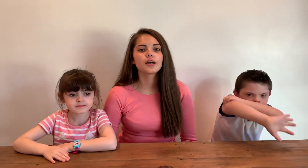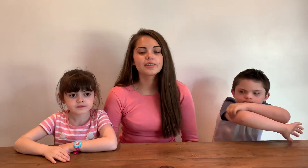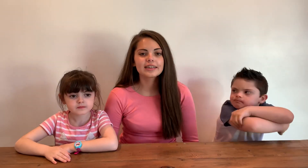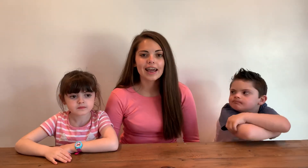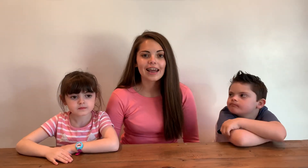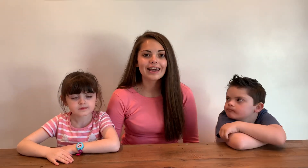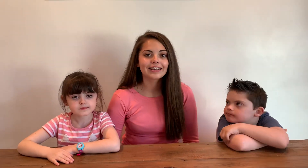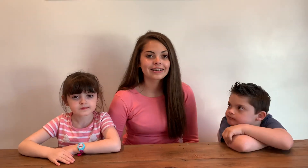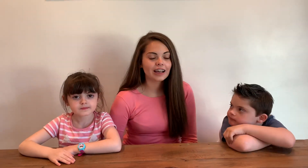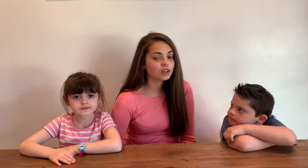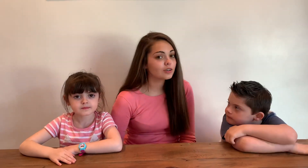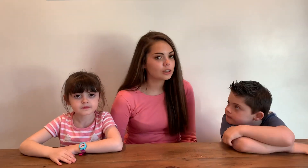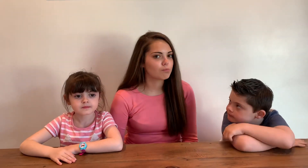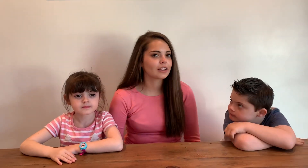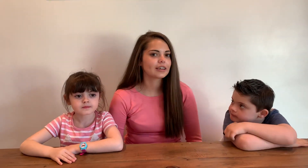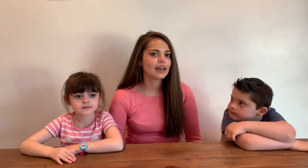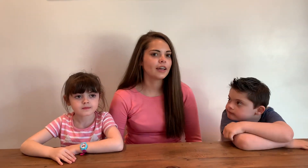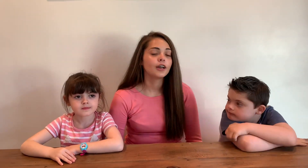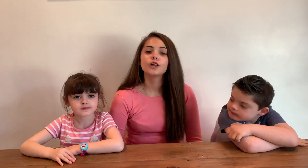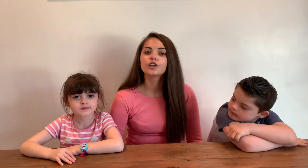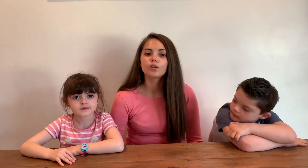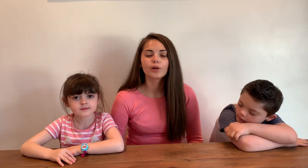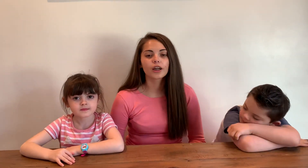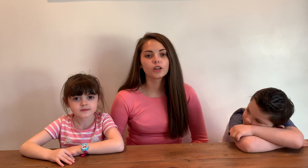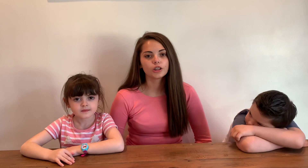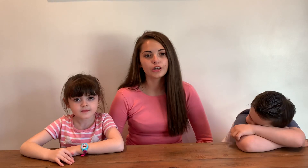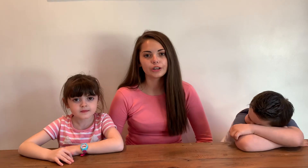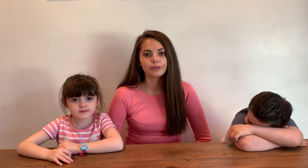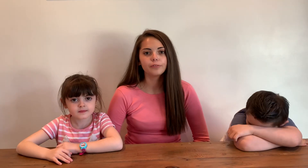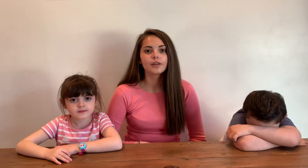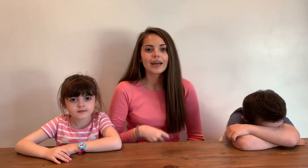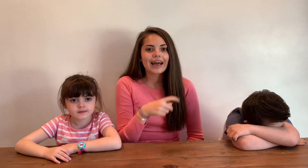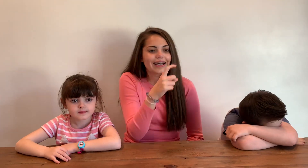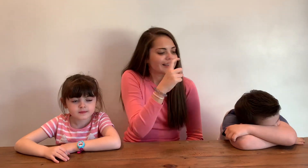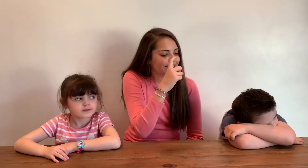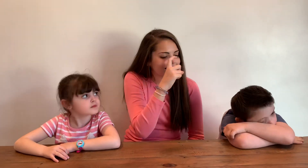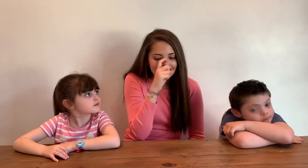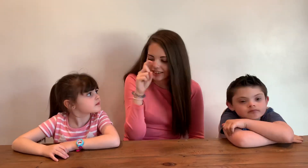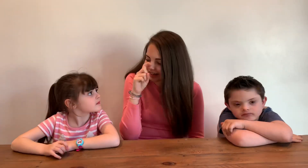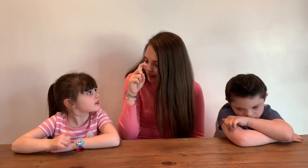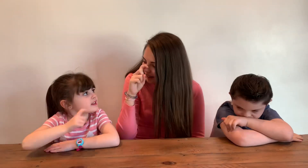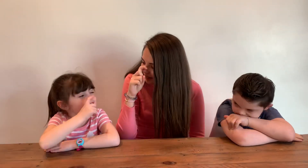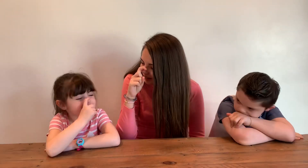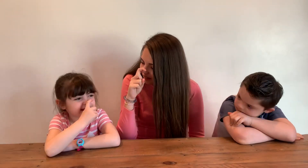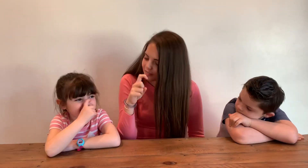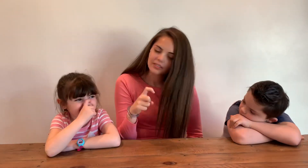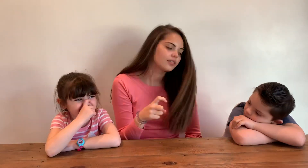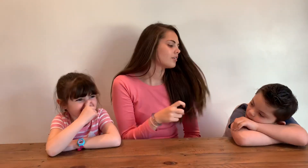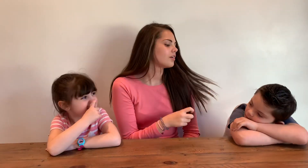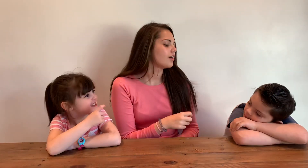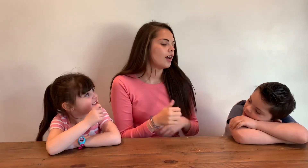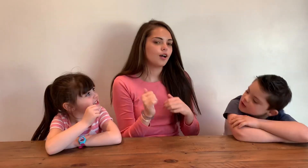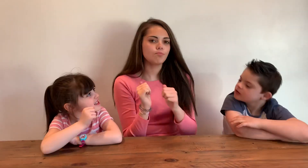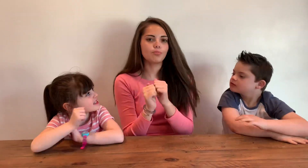So today is National Sibling Day. So we're going to do sister. Sister. And